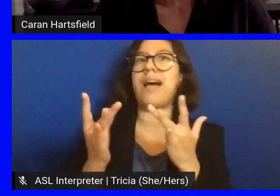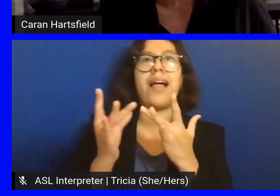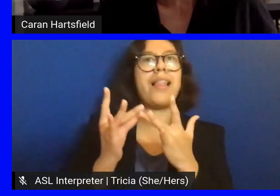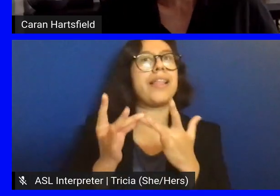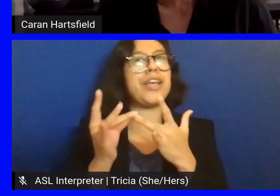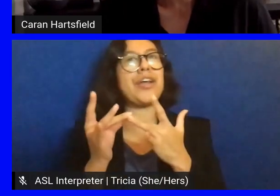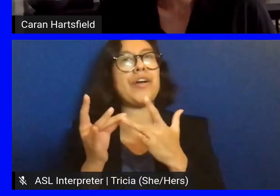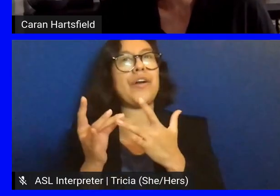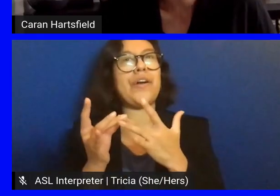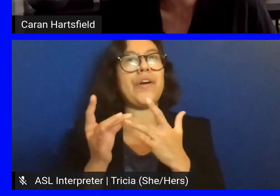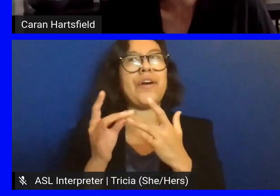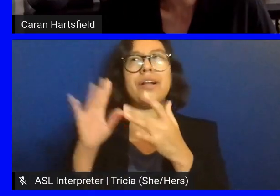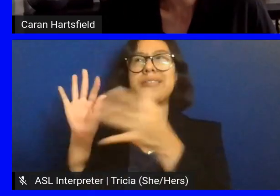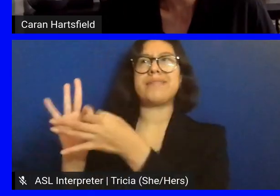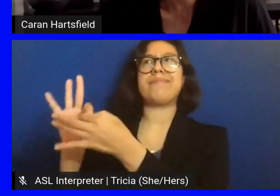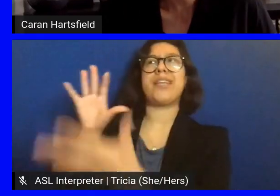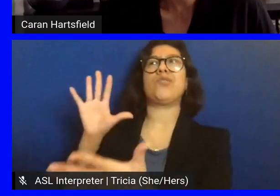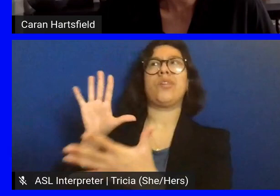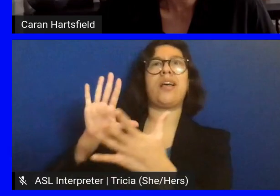decentralized